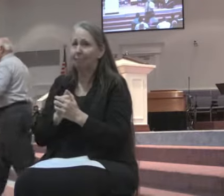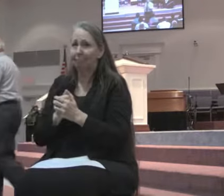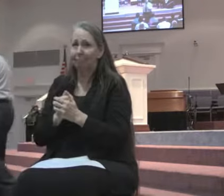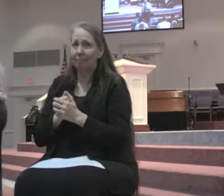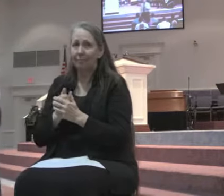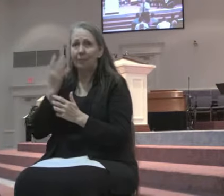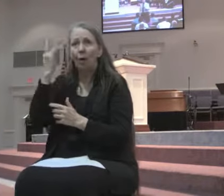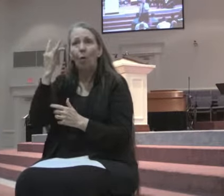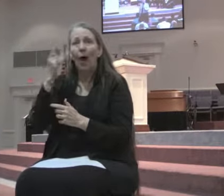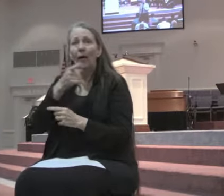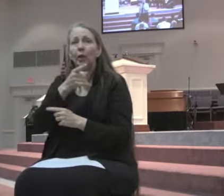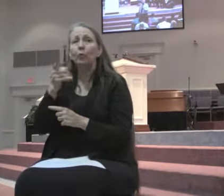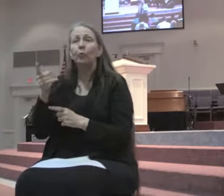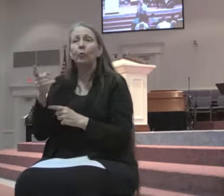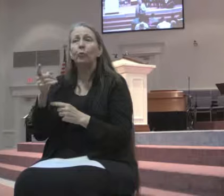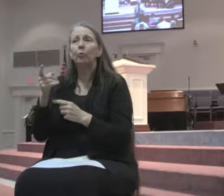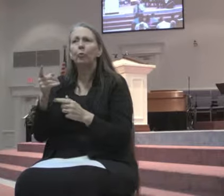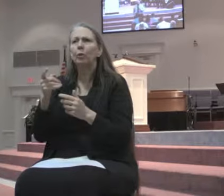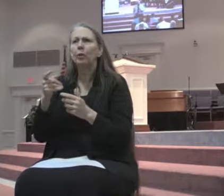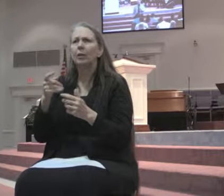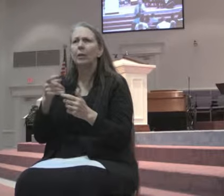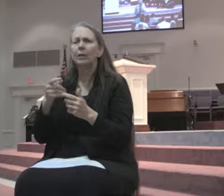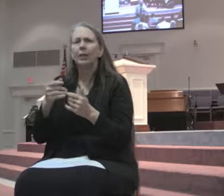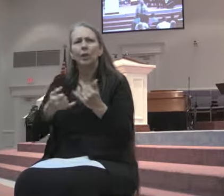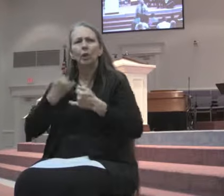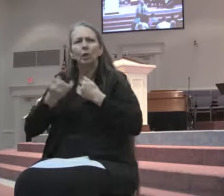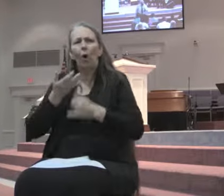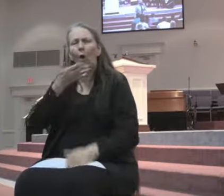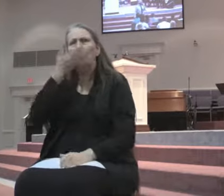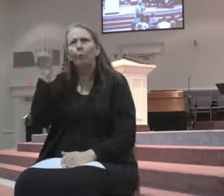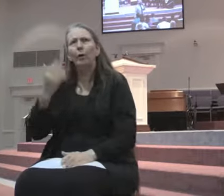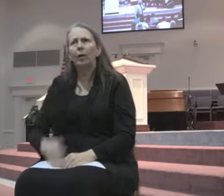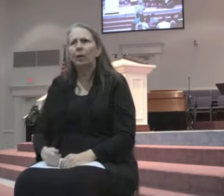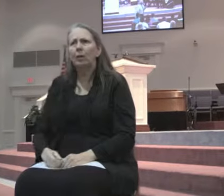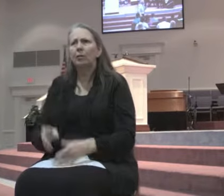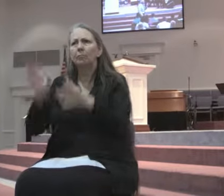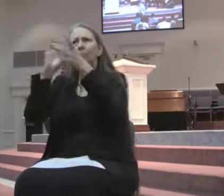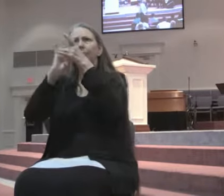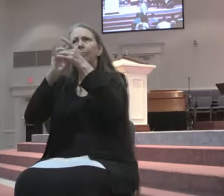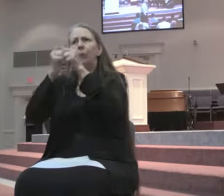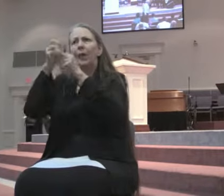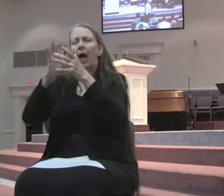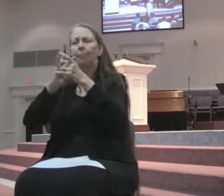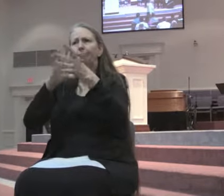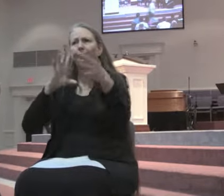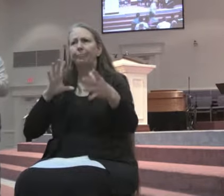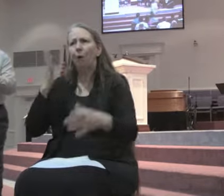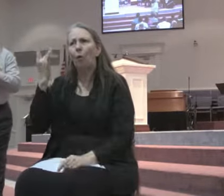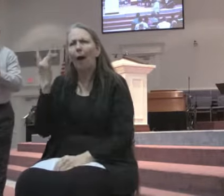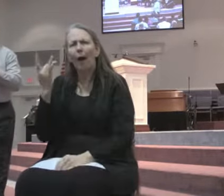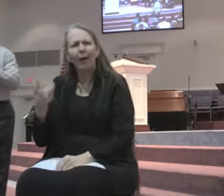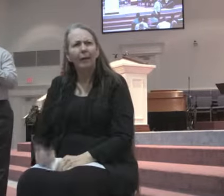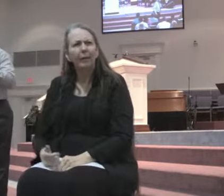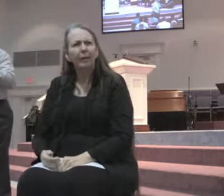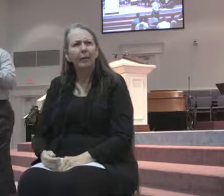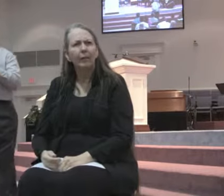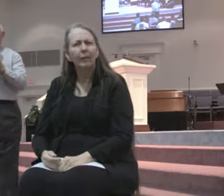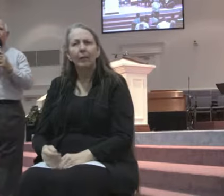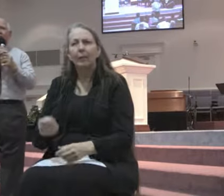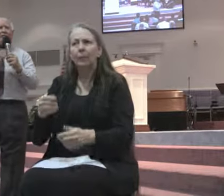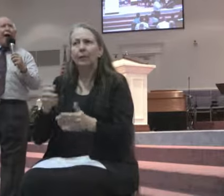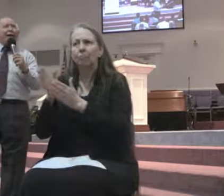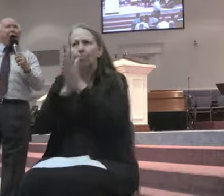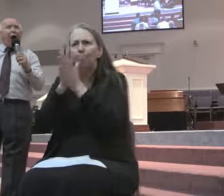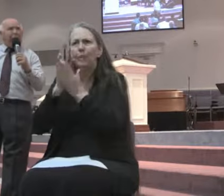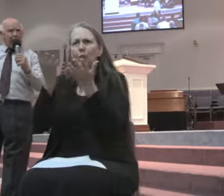You know why? You lose your joy and your relationship to God. You know why? That you lose